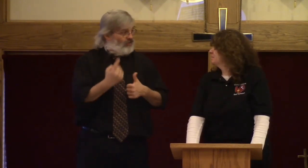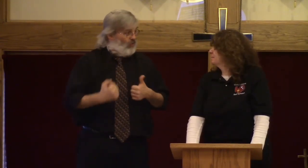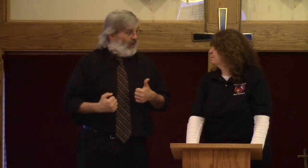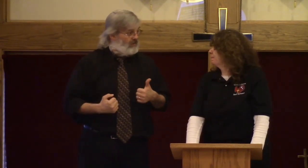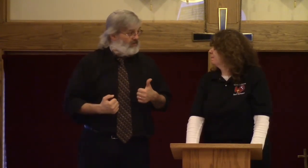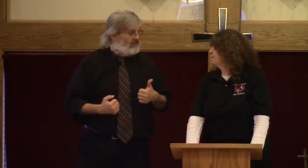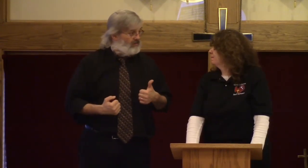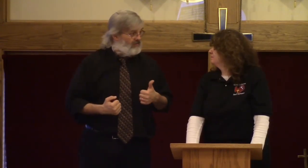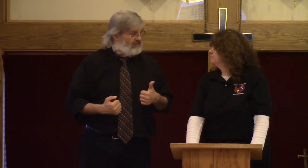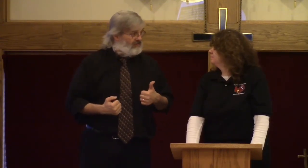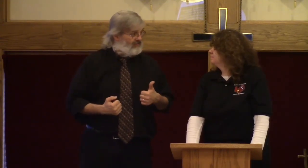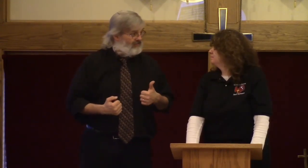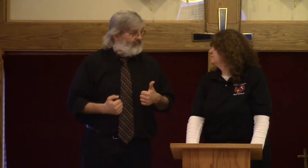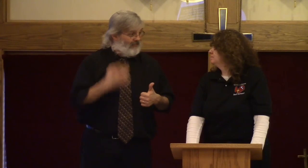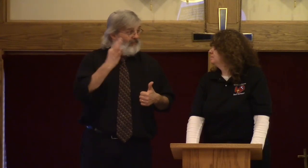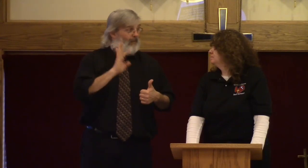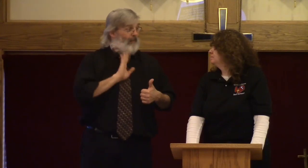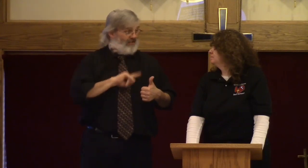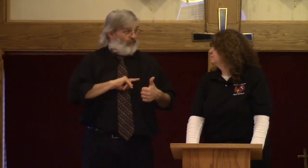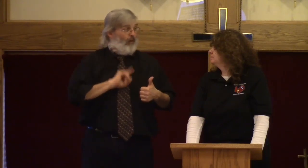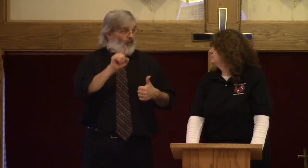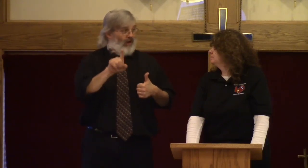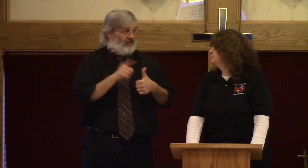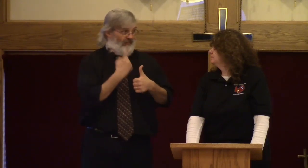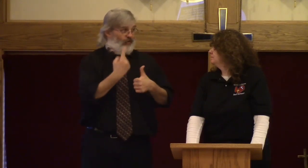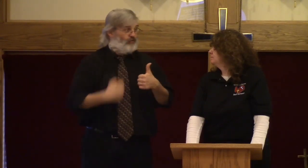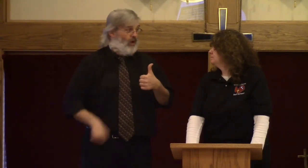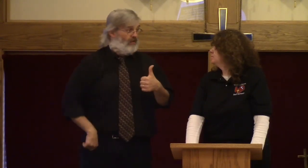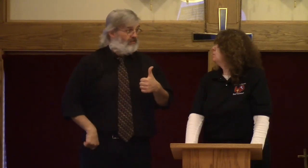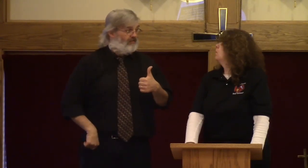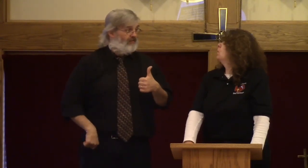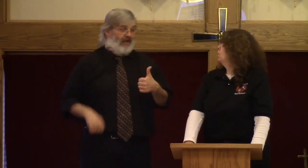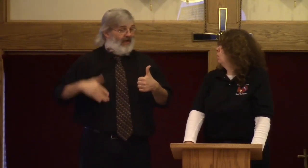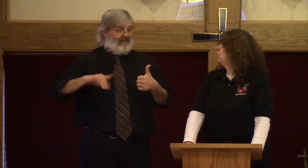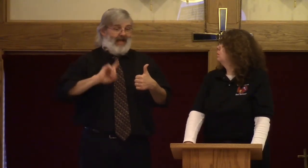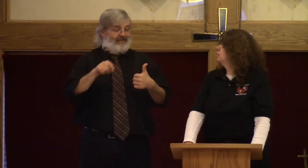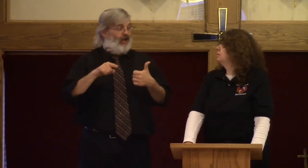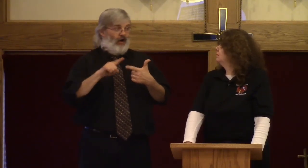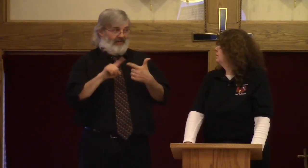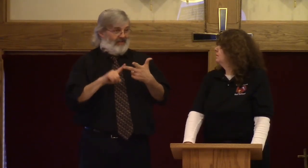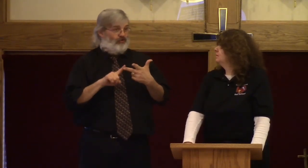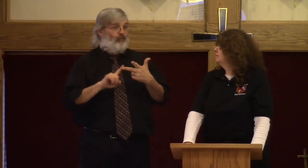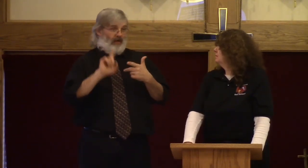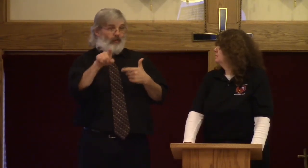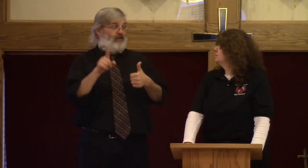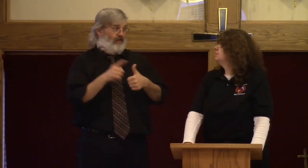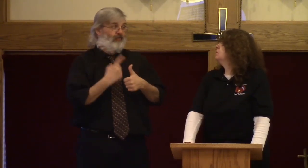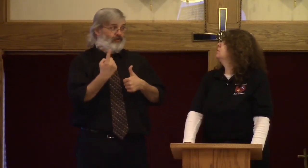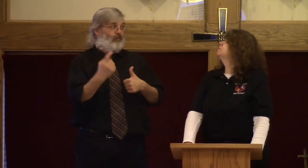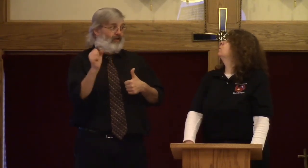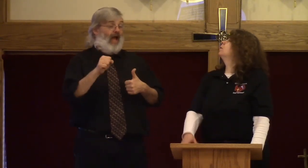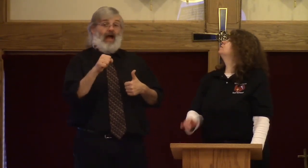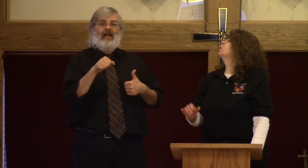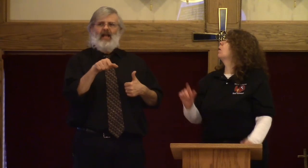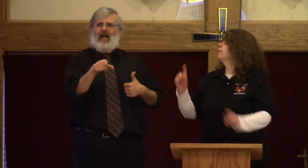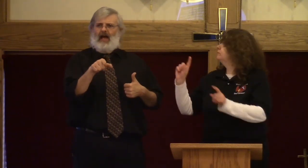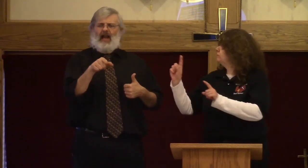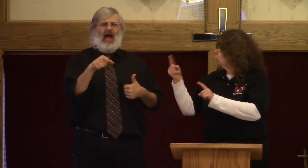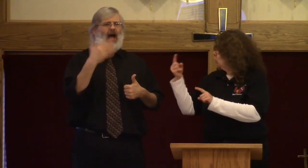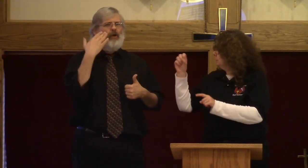one. Pastor Palmer went to the first one. Yeah, thank God to these two, but he went to the first one. Yeah, and I don't